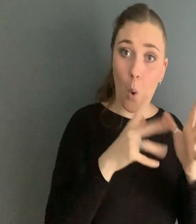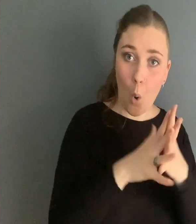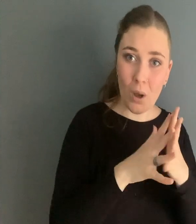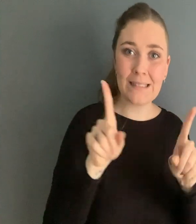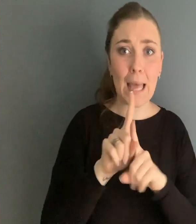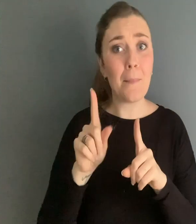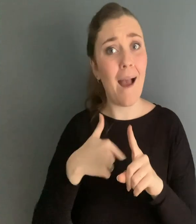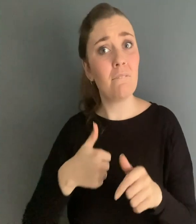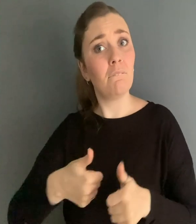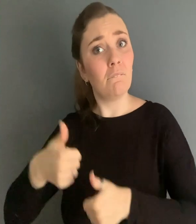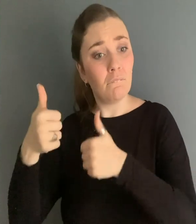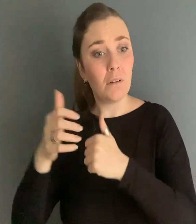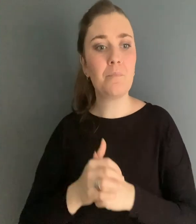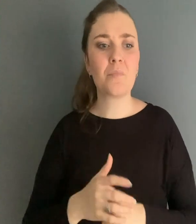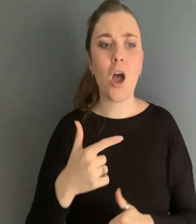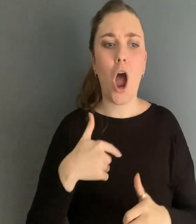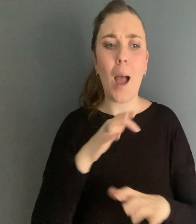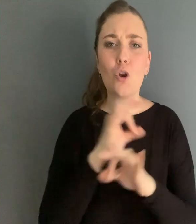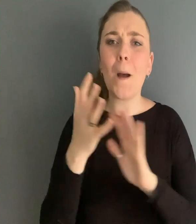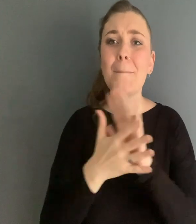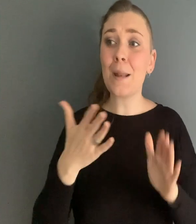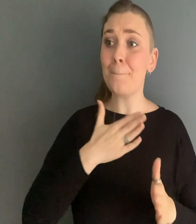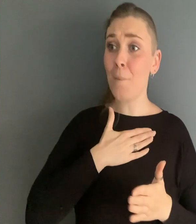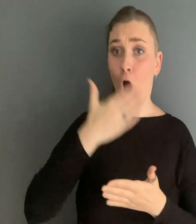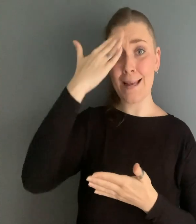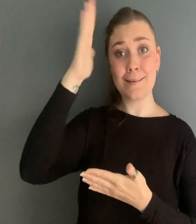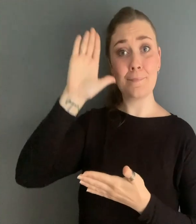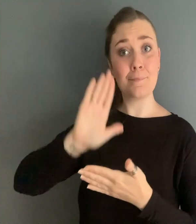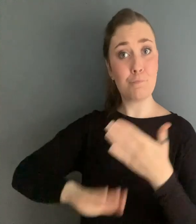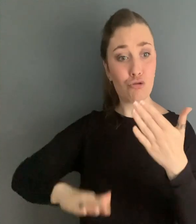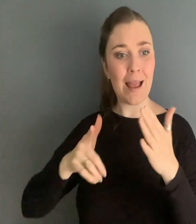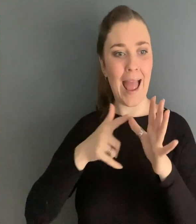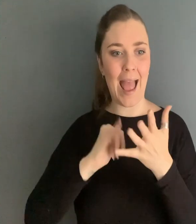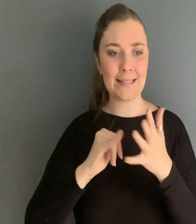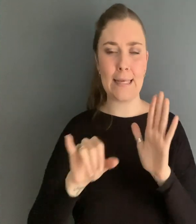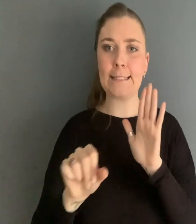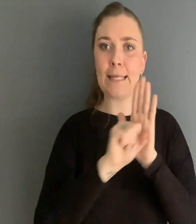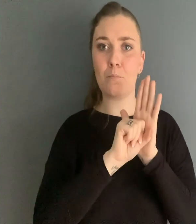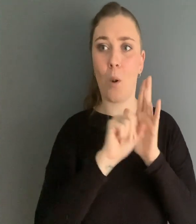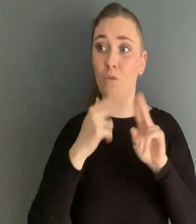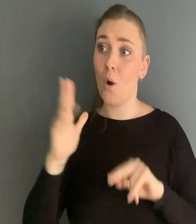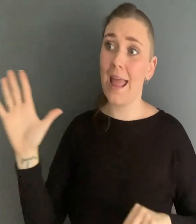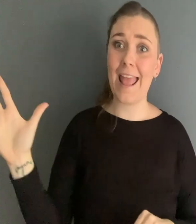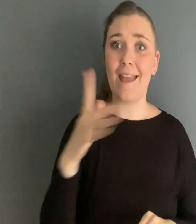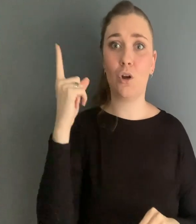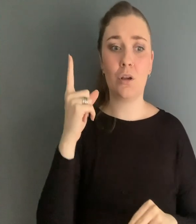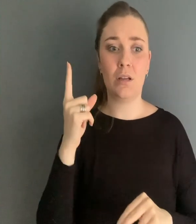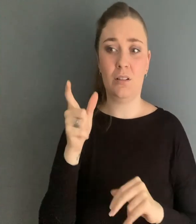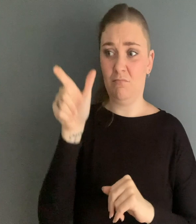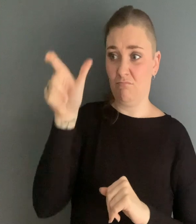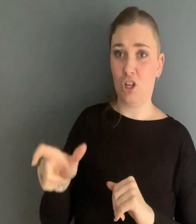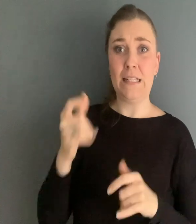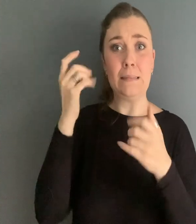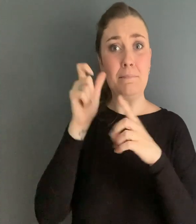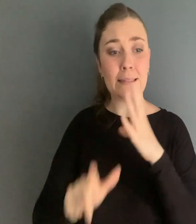I am in no way insinuating that my experience is a symbol for everyone with disability.